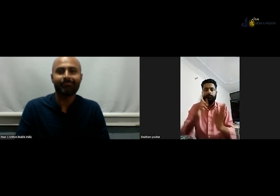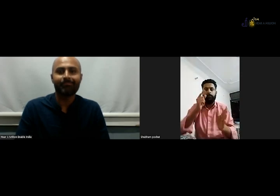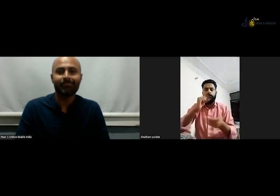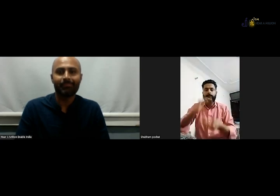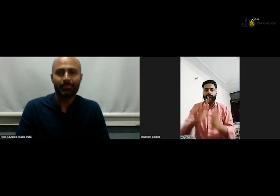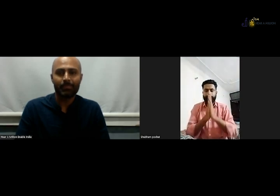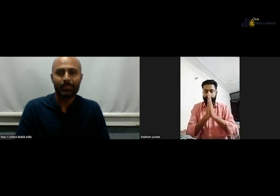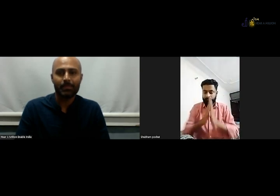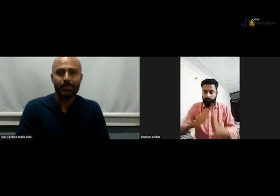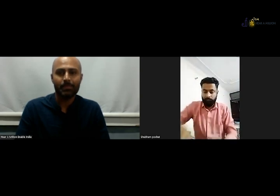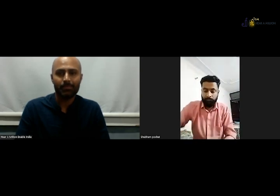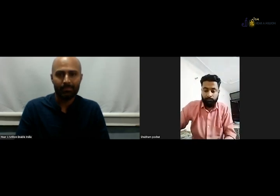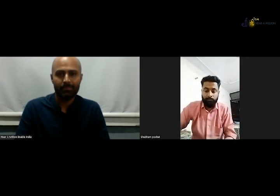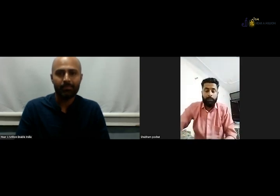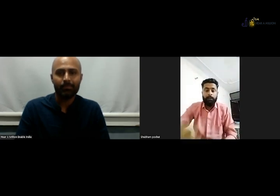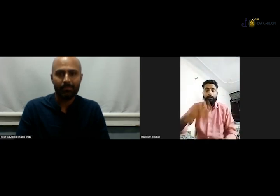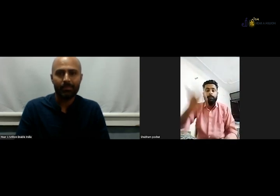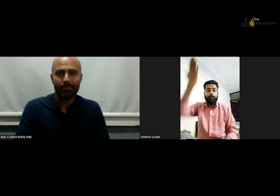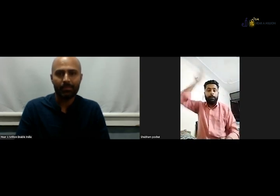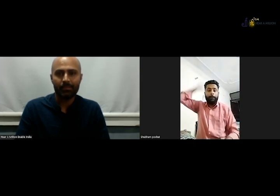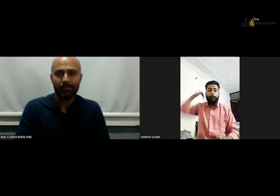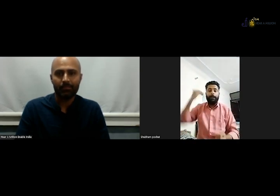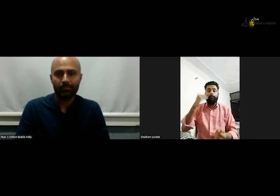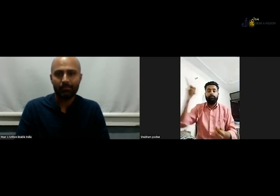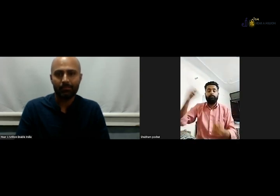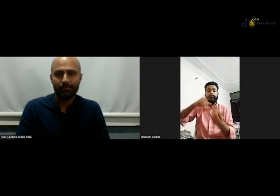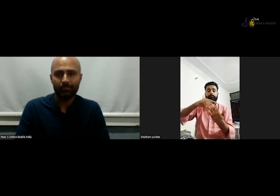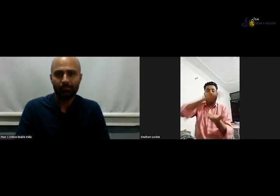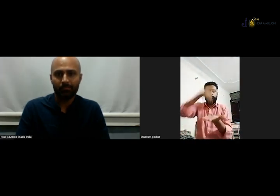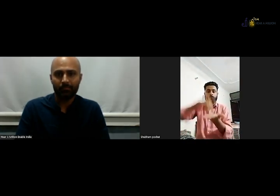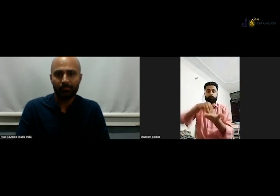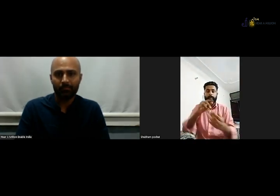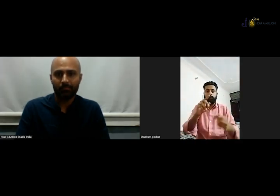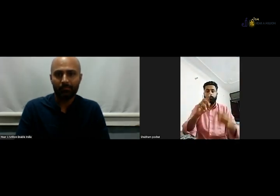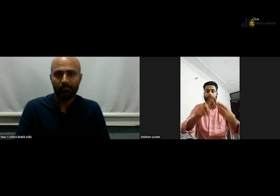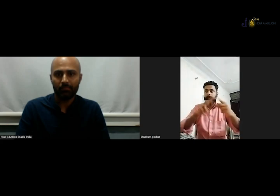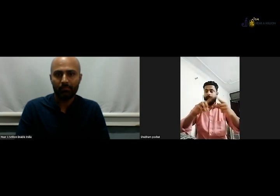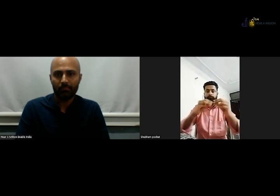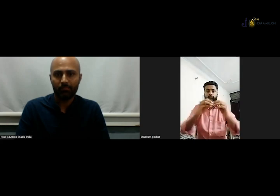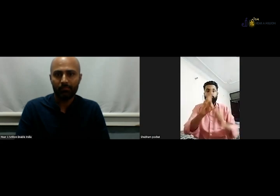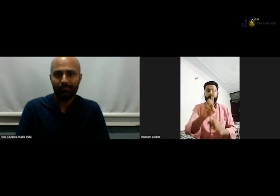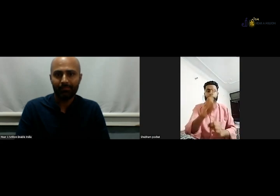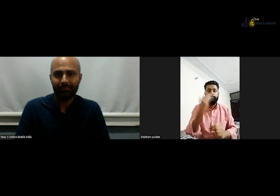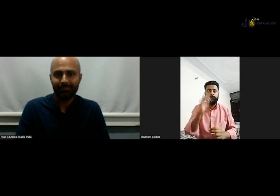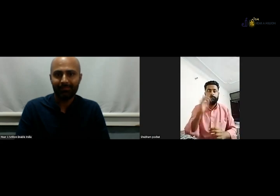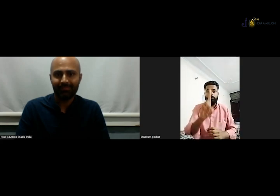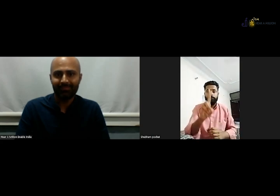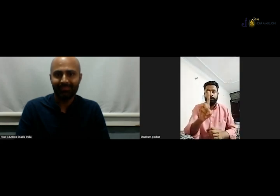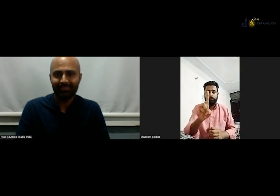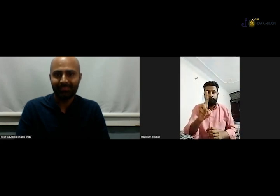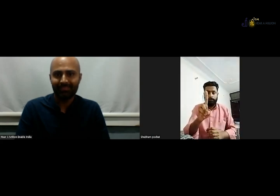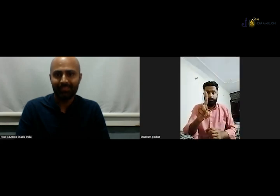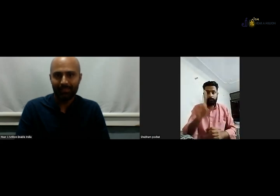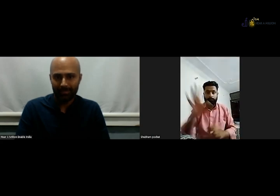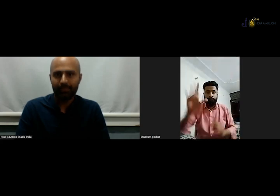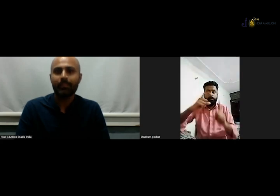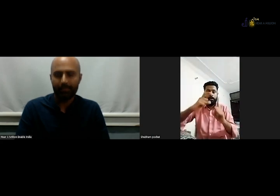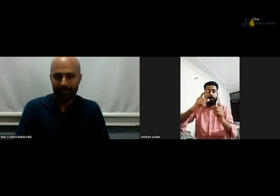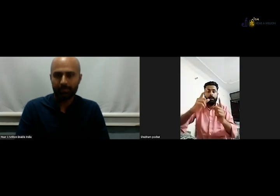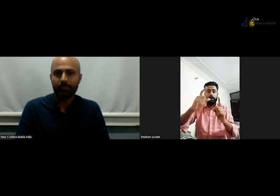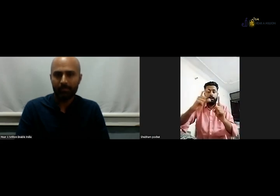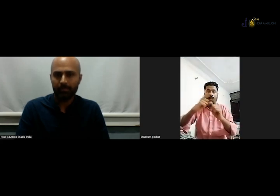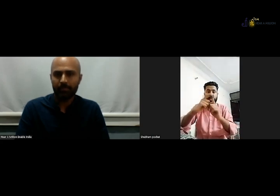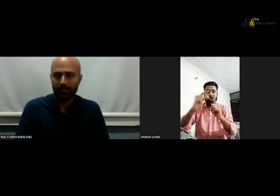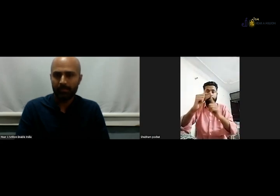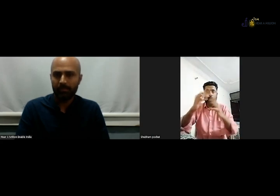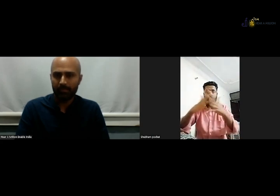So I would like to pay my tributes to Yashdeep and his son Dhruva. So on